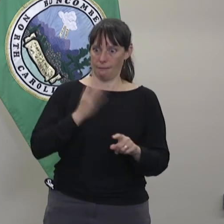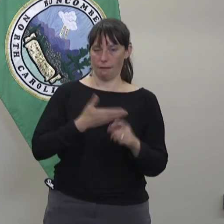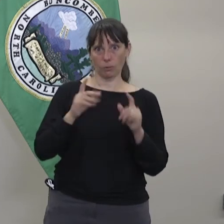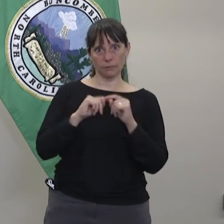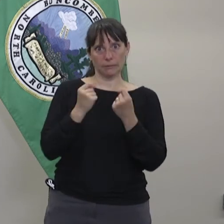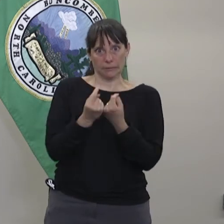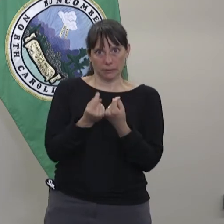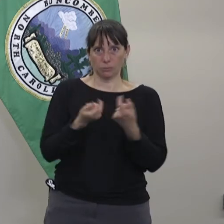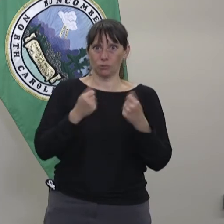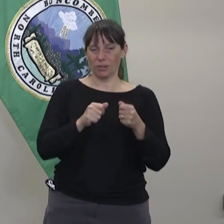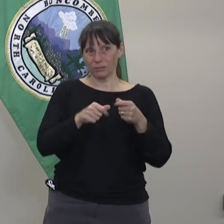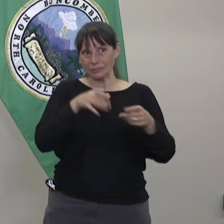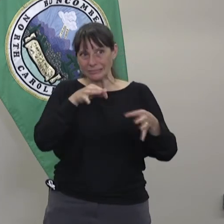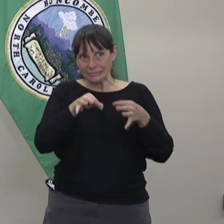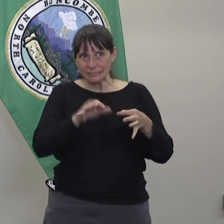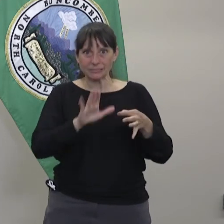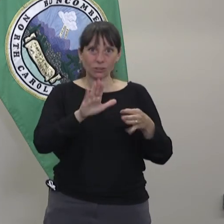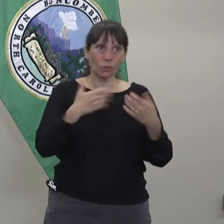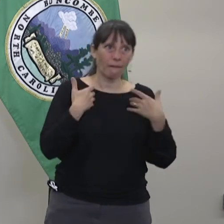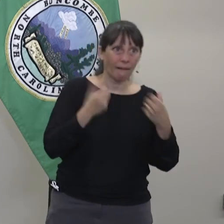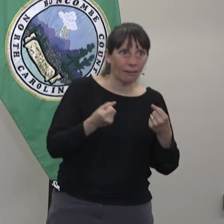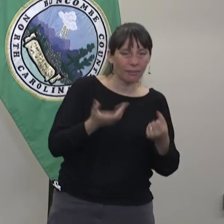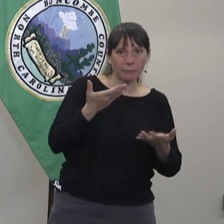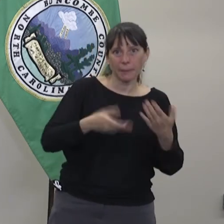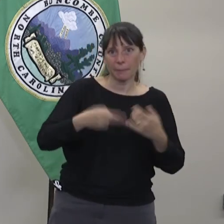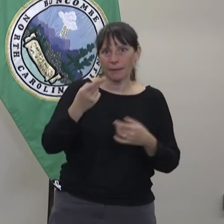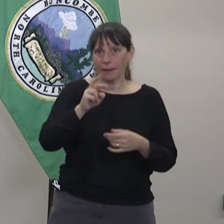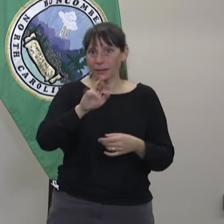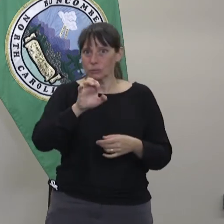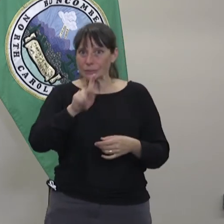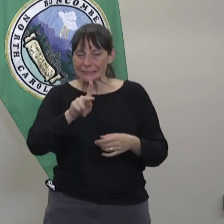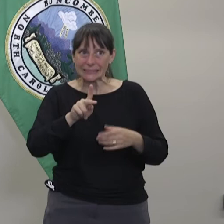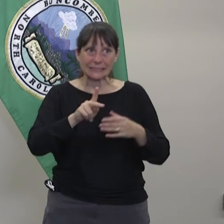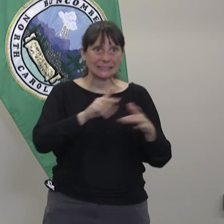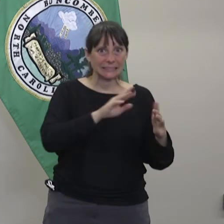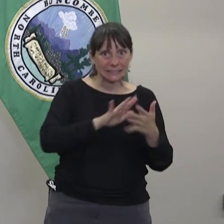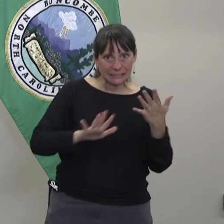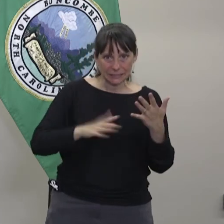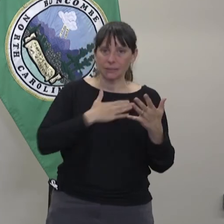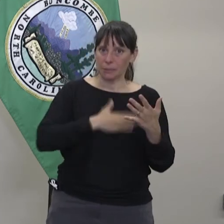Individuals being contacted will get an initial text from the number